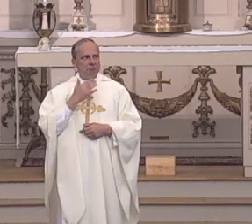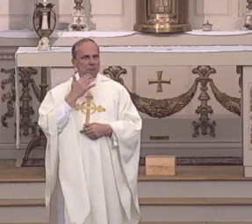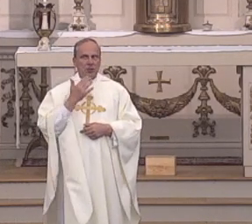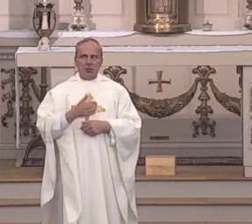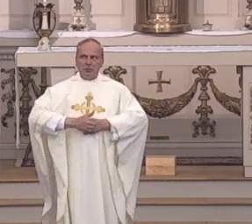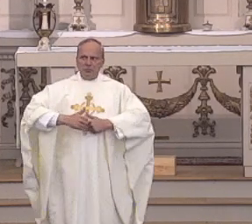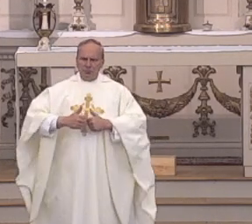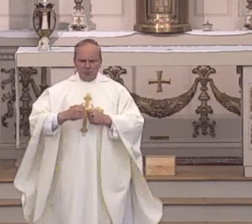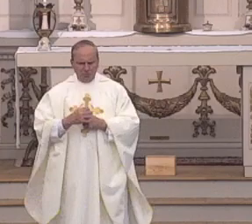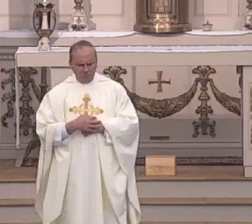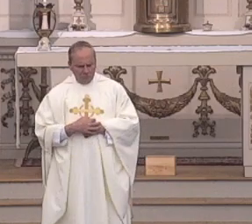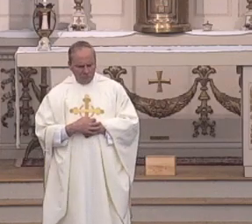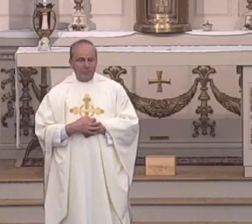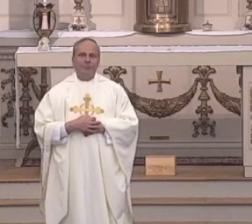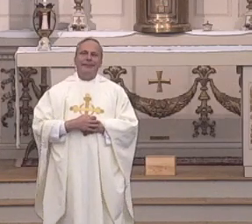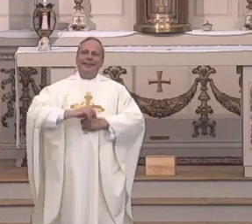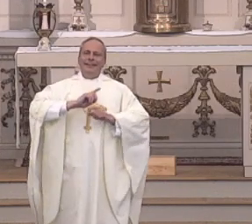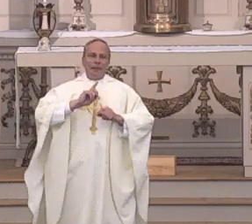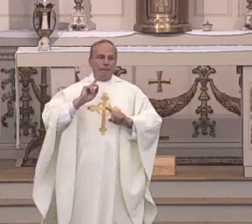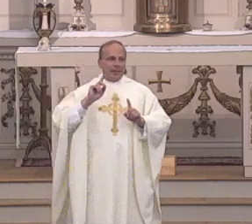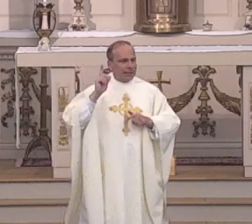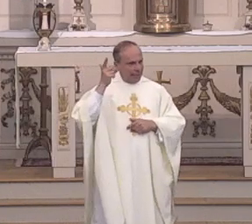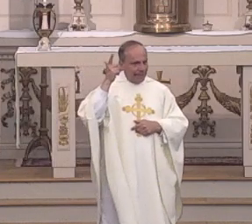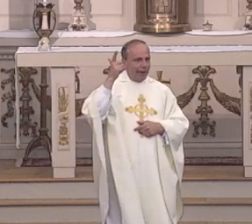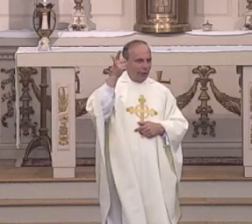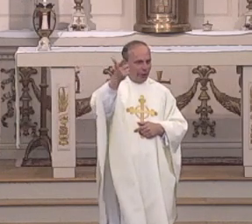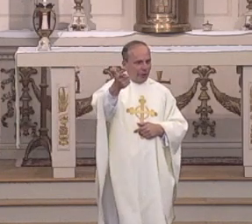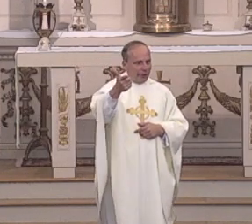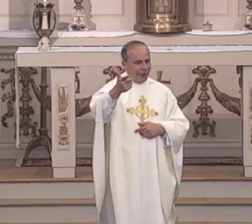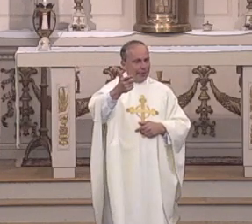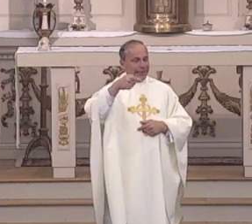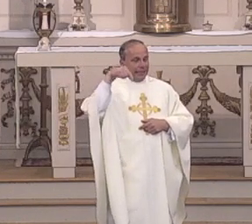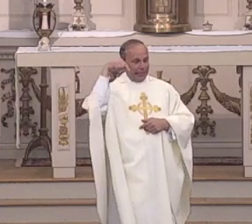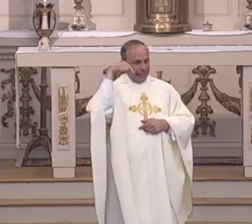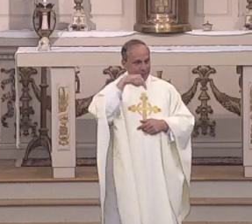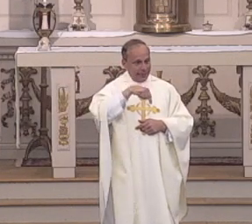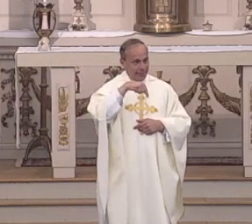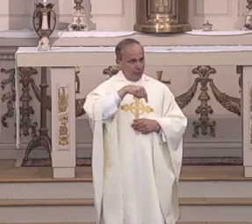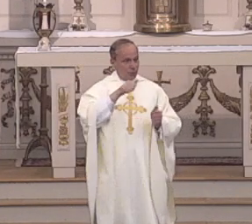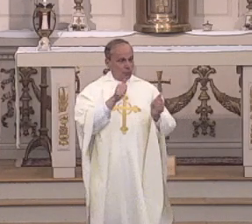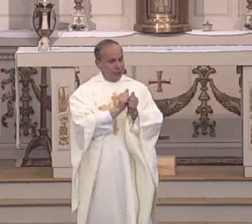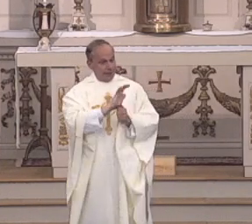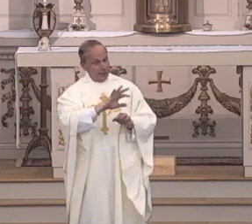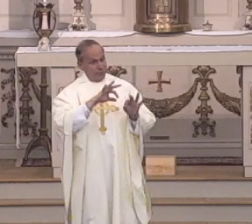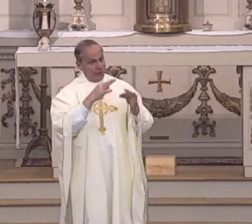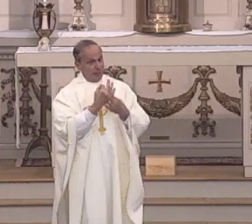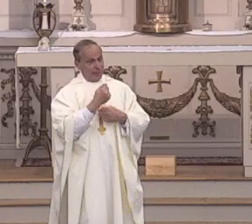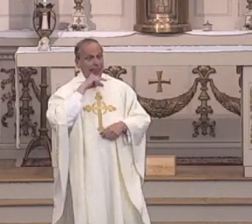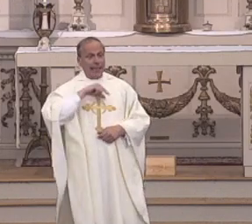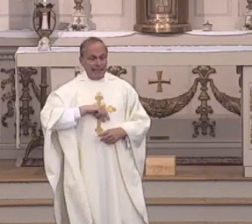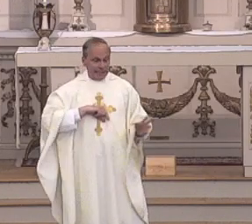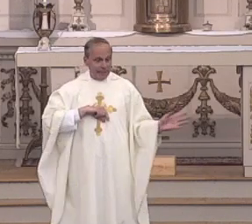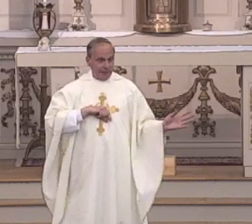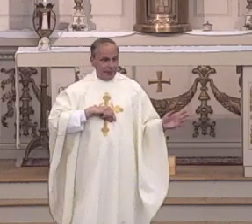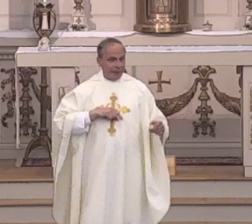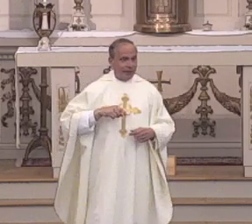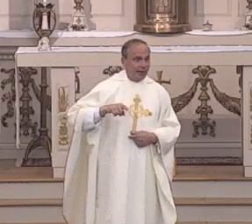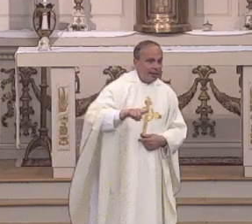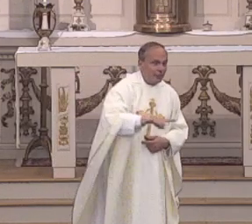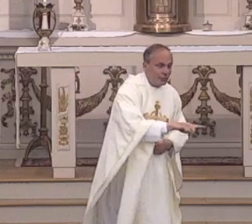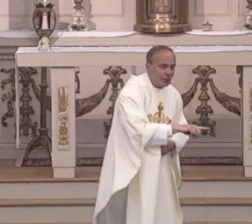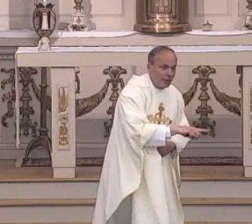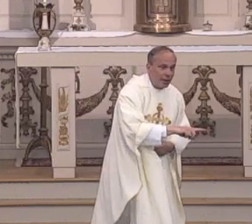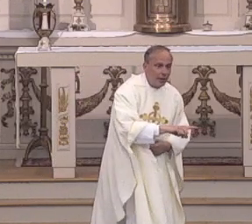And he looked at me and he said, well, thank you. But then later, he was with